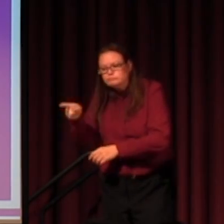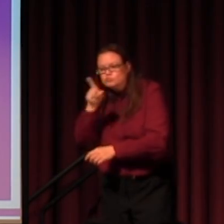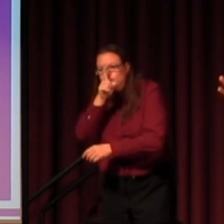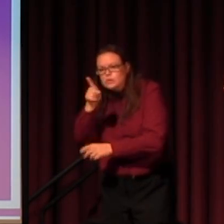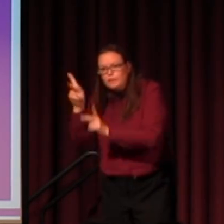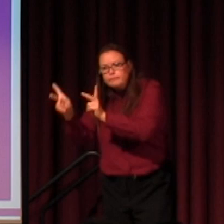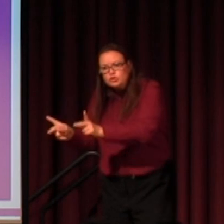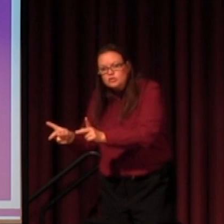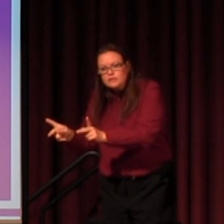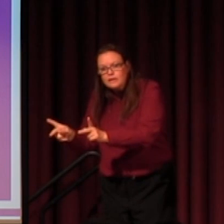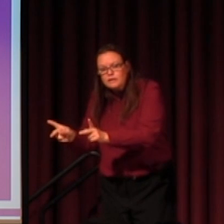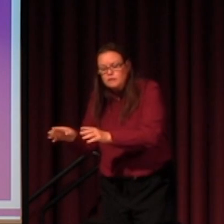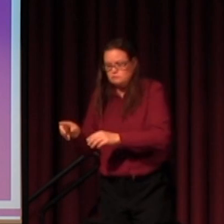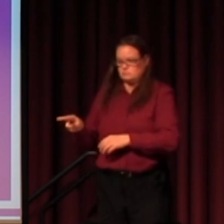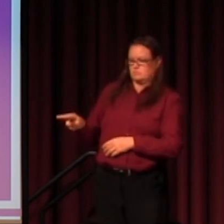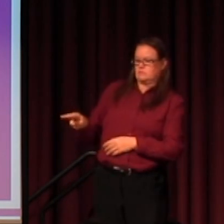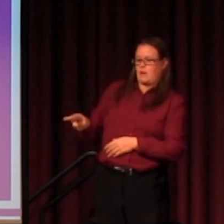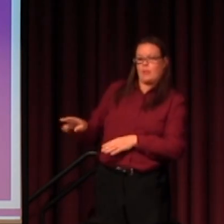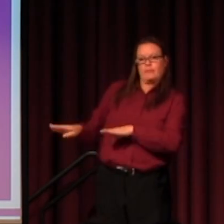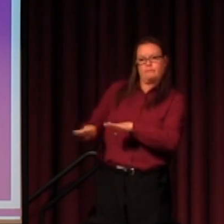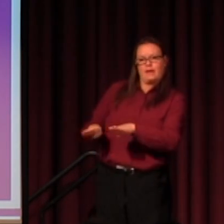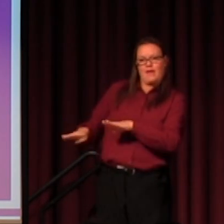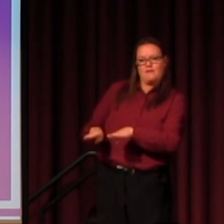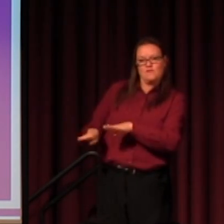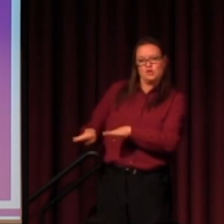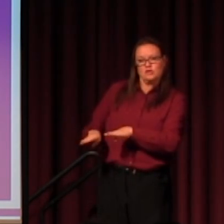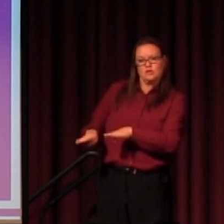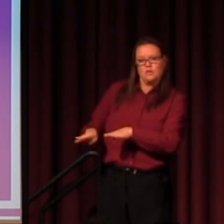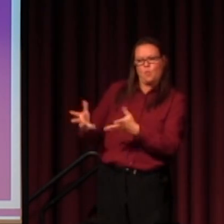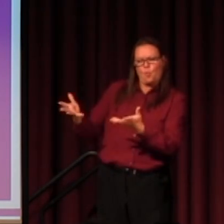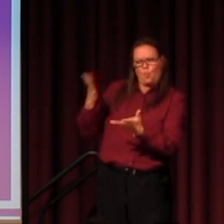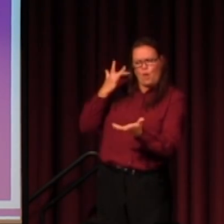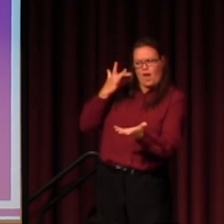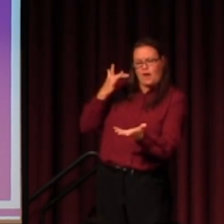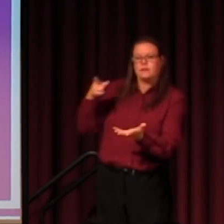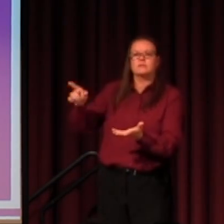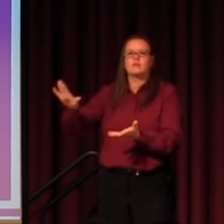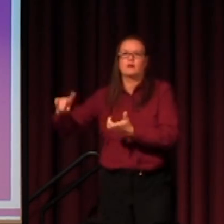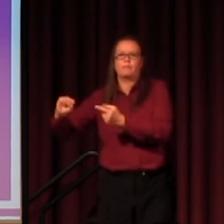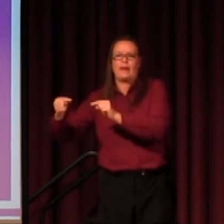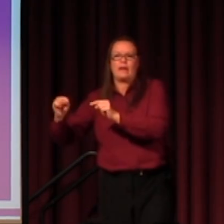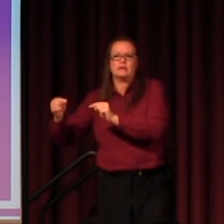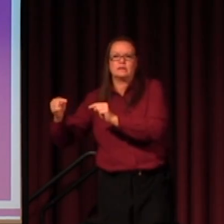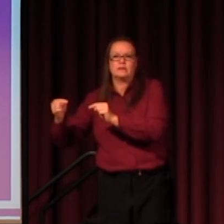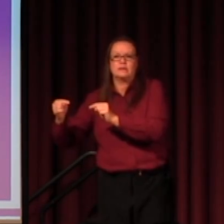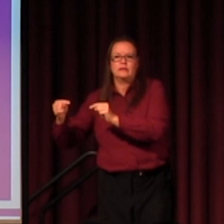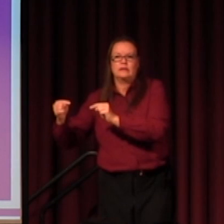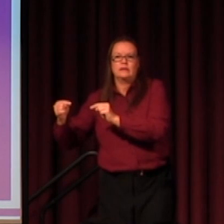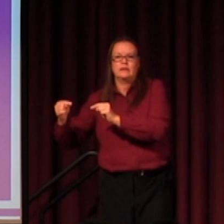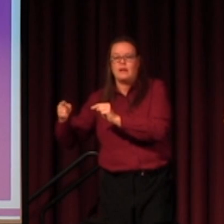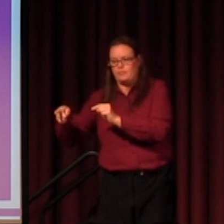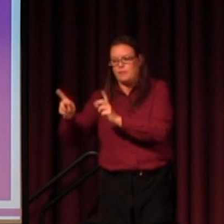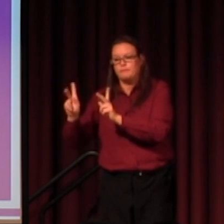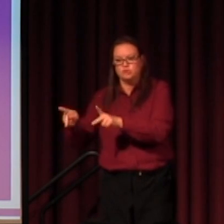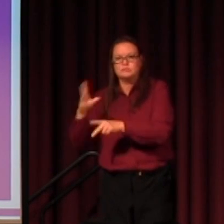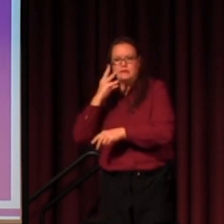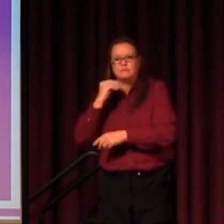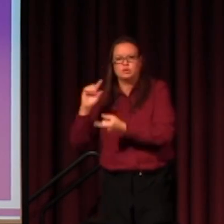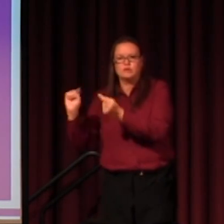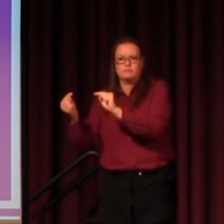The behavior that you're seeing, that is pain. That is a person in pain.